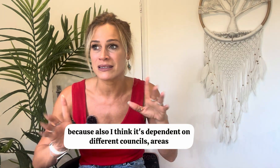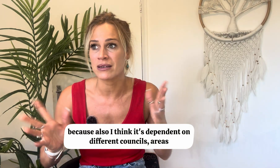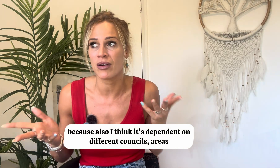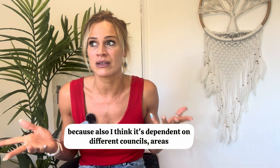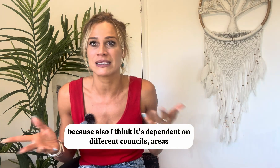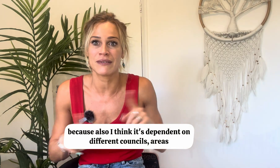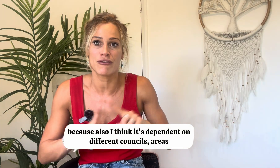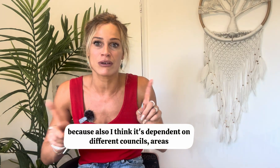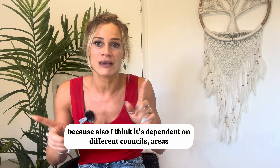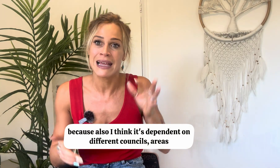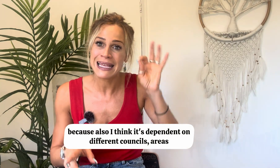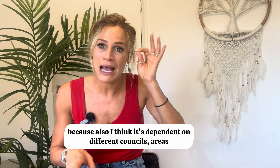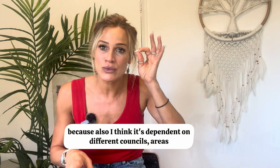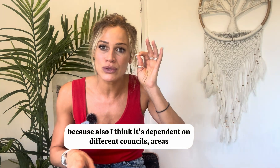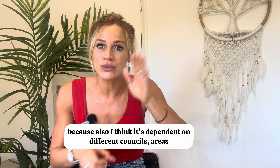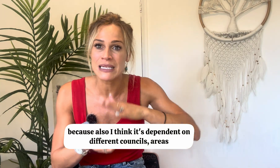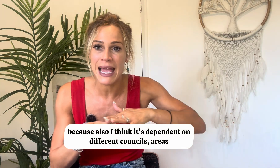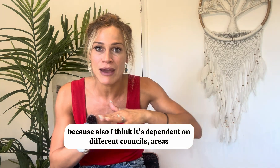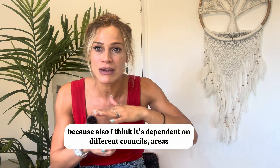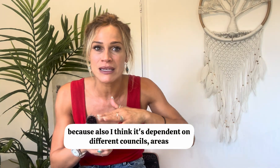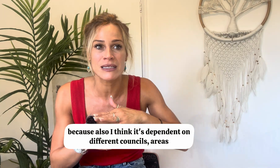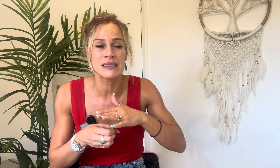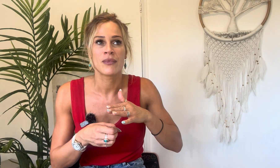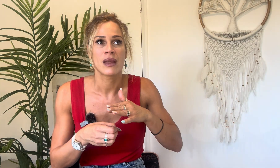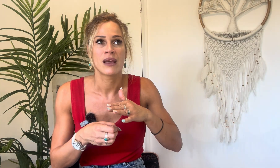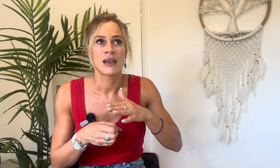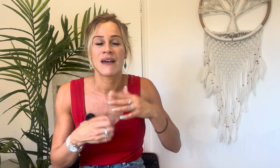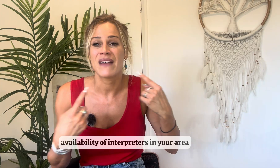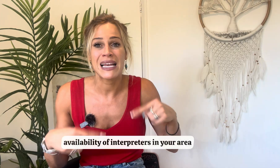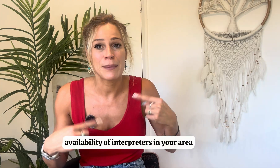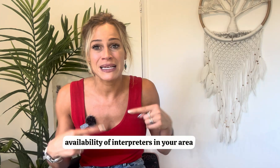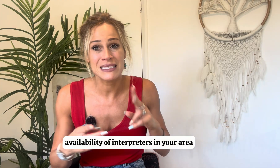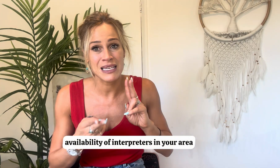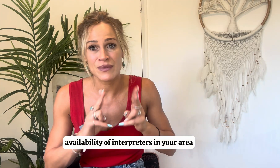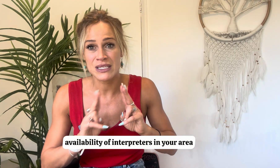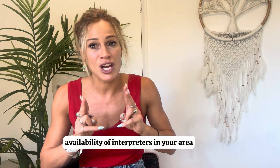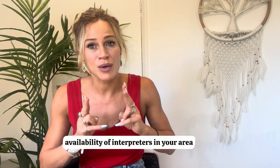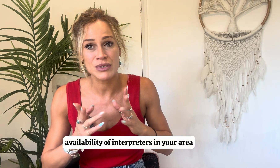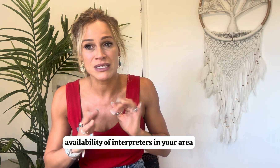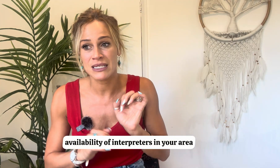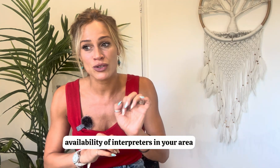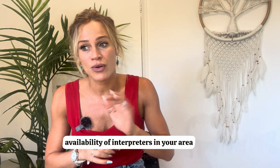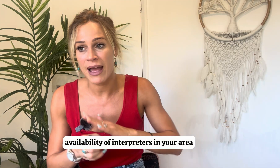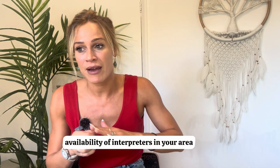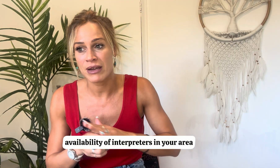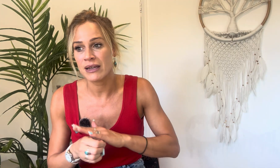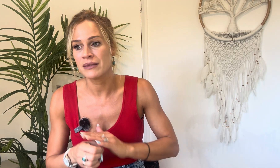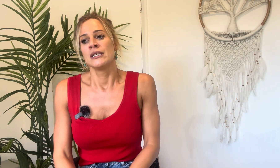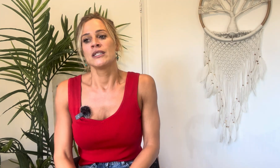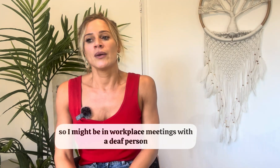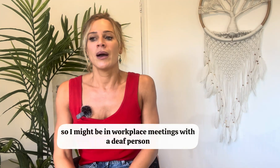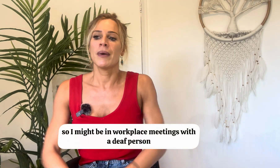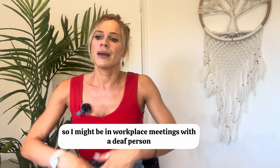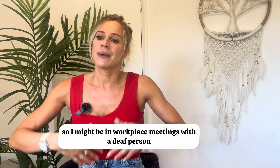on different councils, areas, availability of interpreters in your area. So I might be